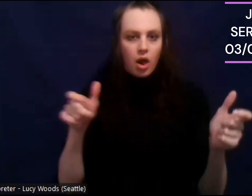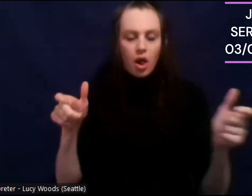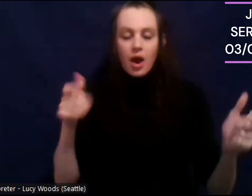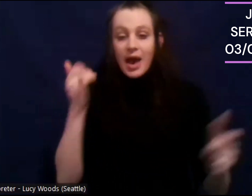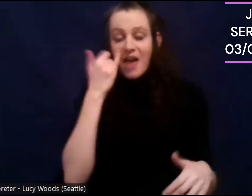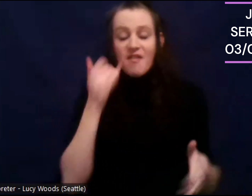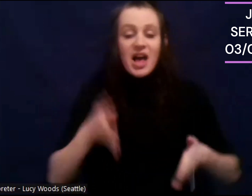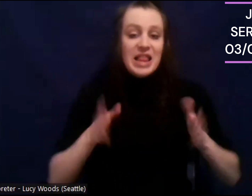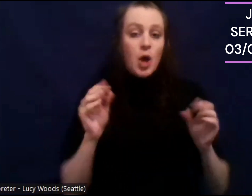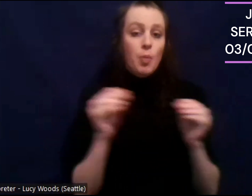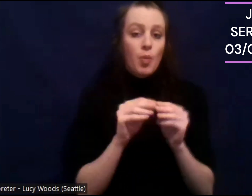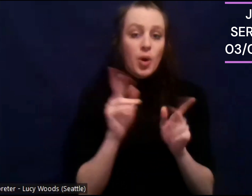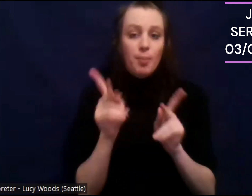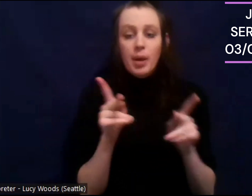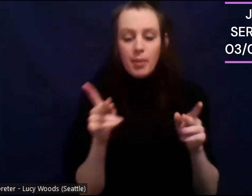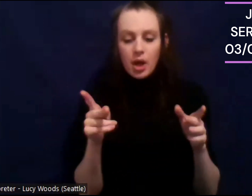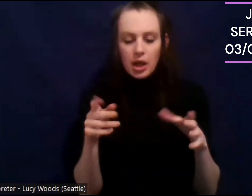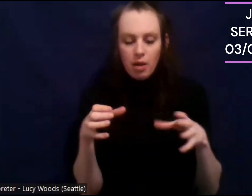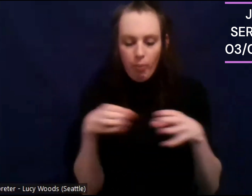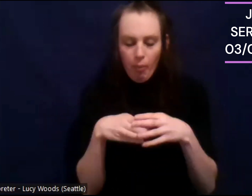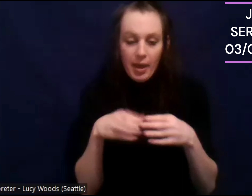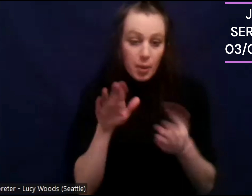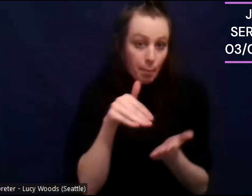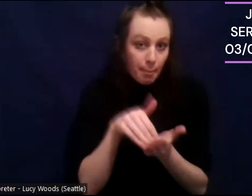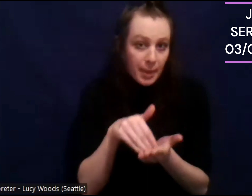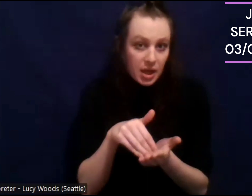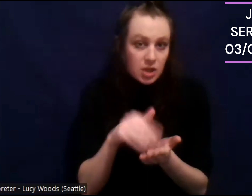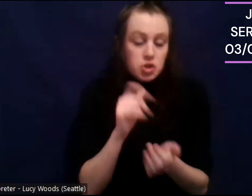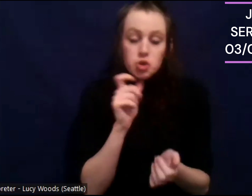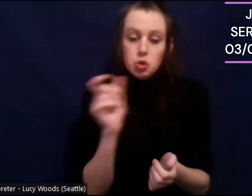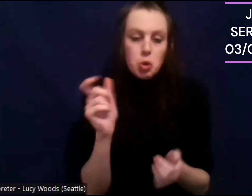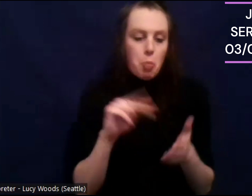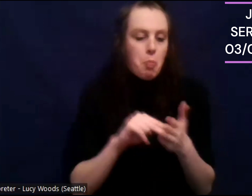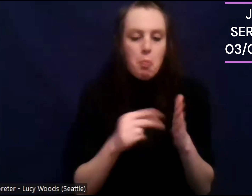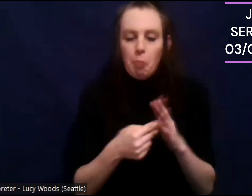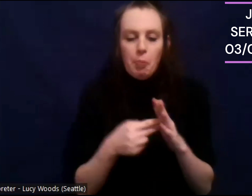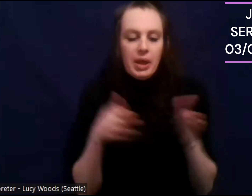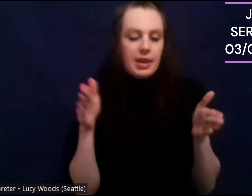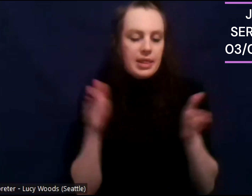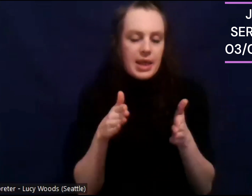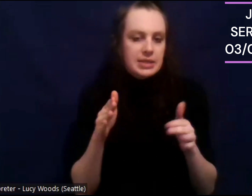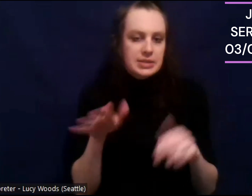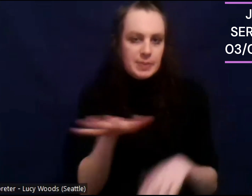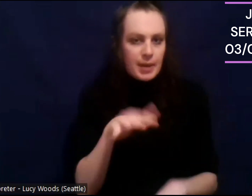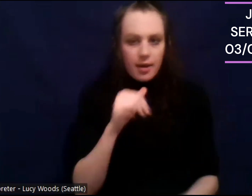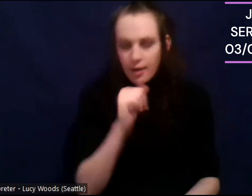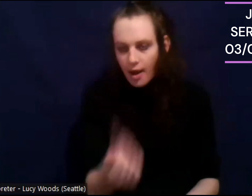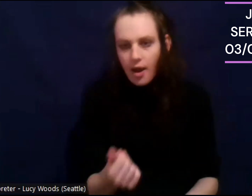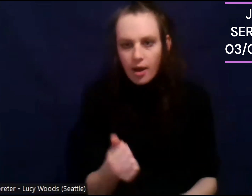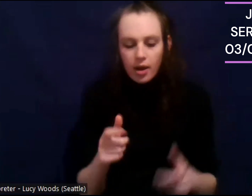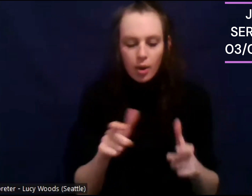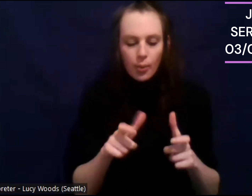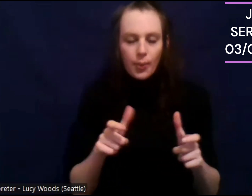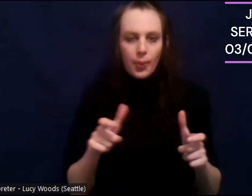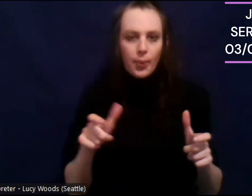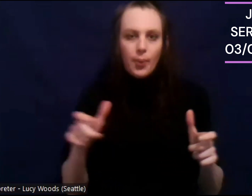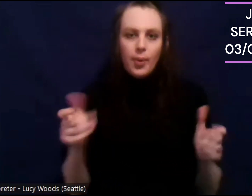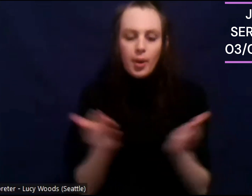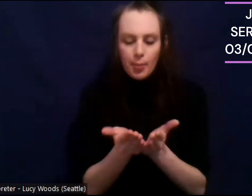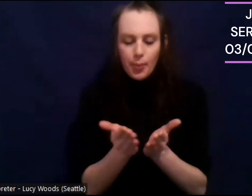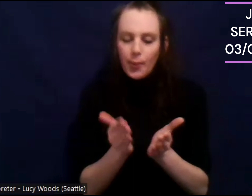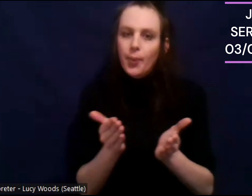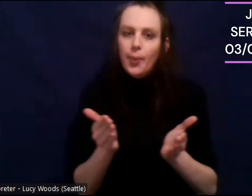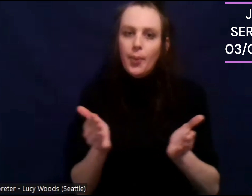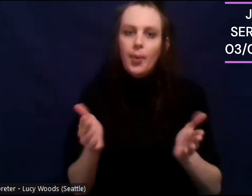us, that doesn't say that there's less space. It infinitely expands. I'm 100%